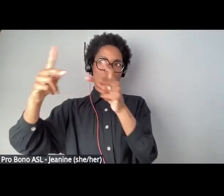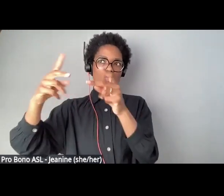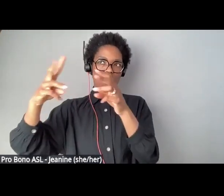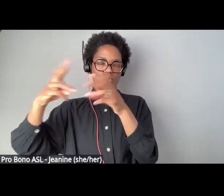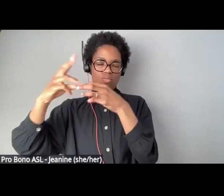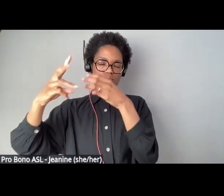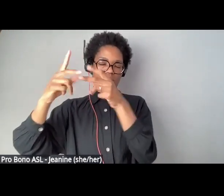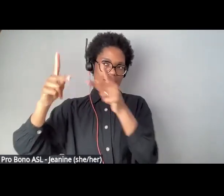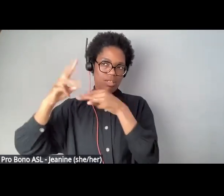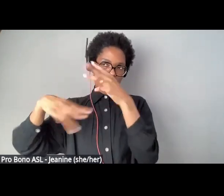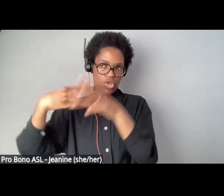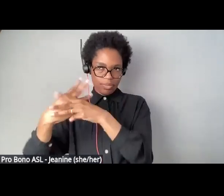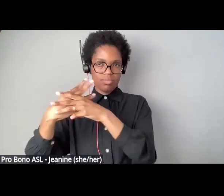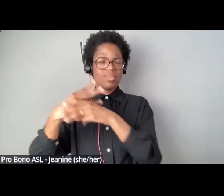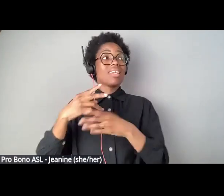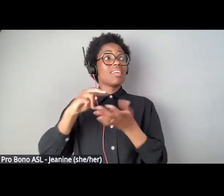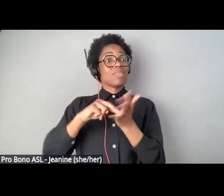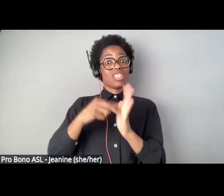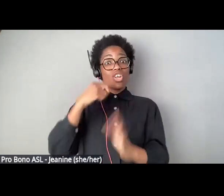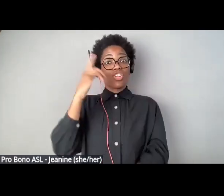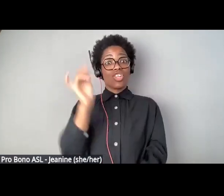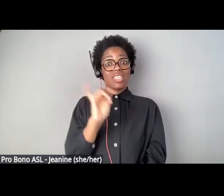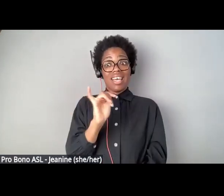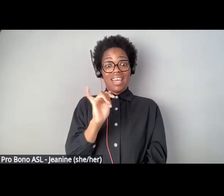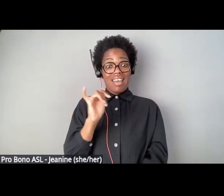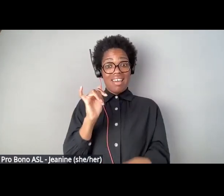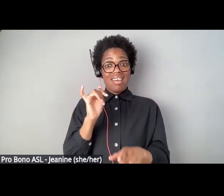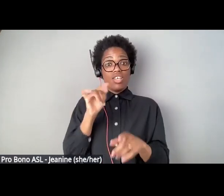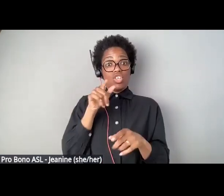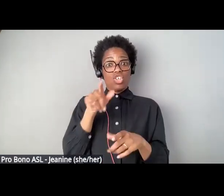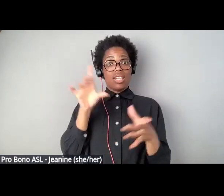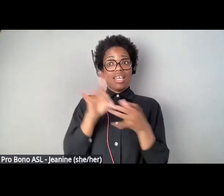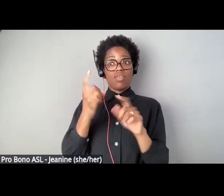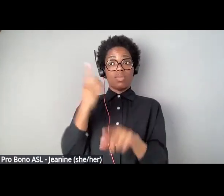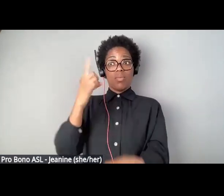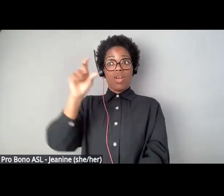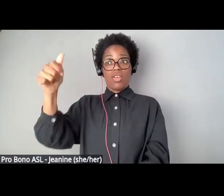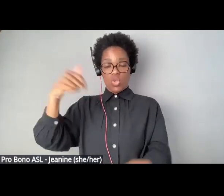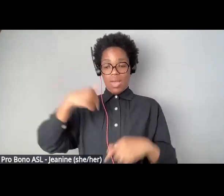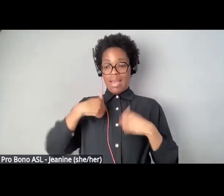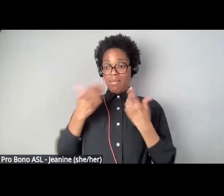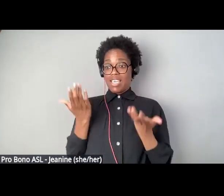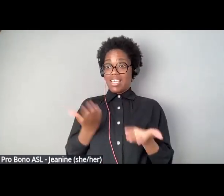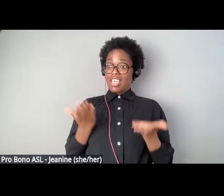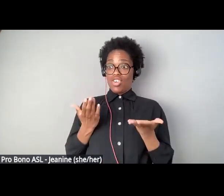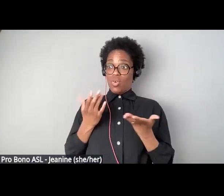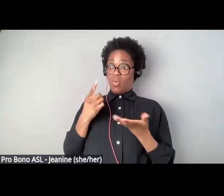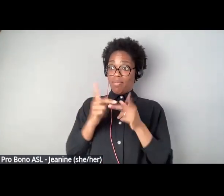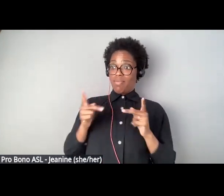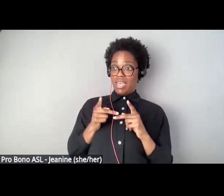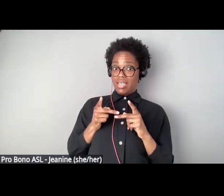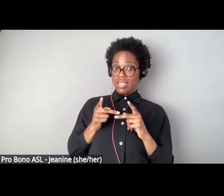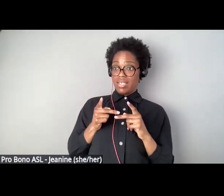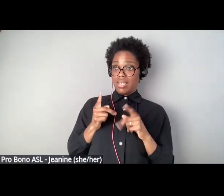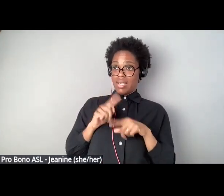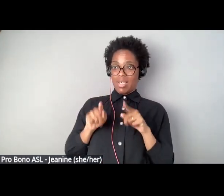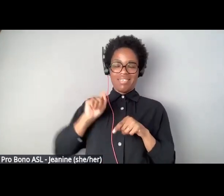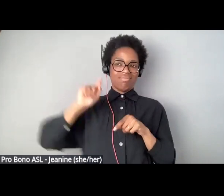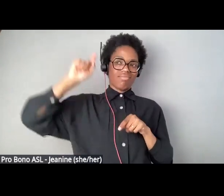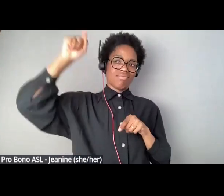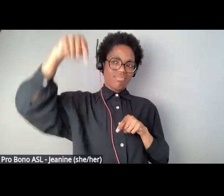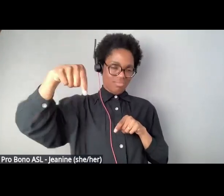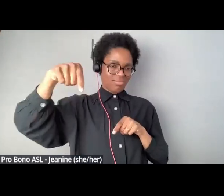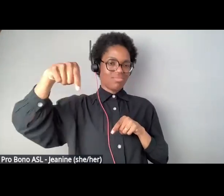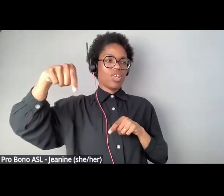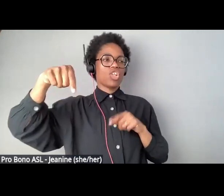like you're connecting from somewhere else. They do not make you anonymous. Your browser can still be fingerprinted, but it